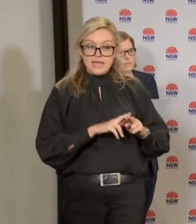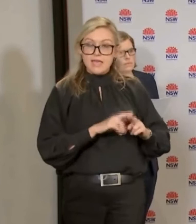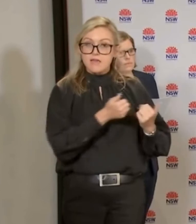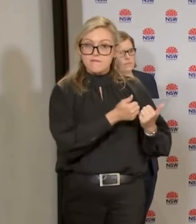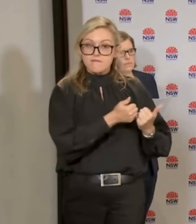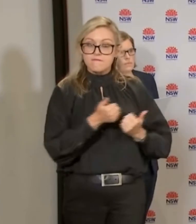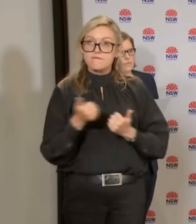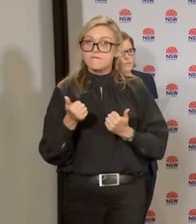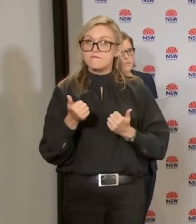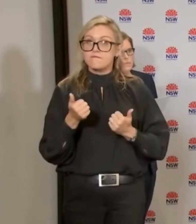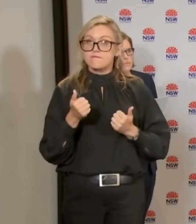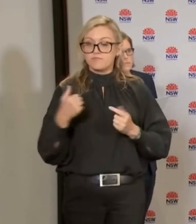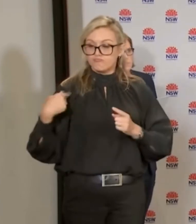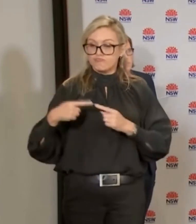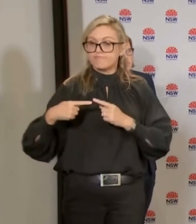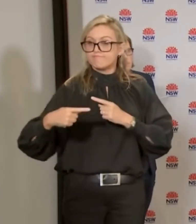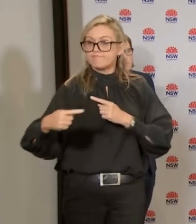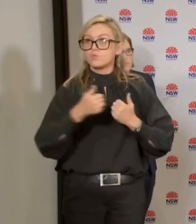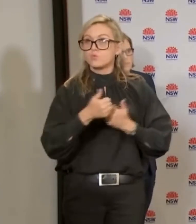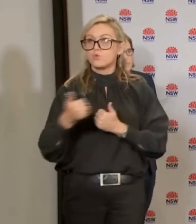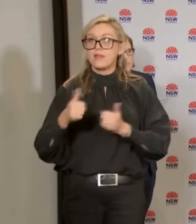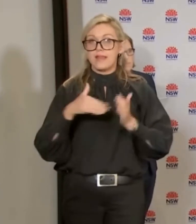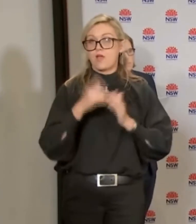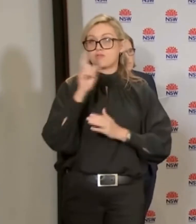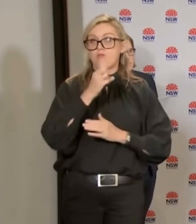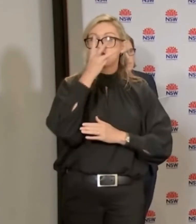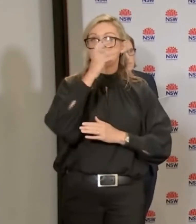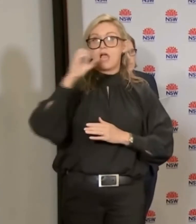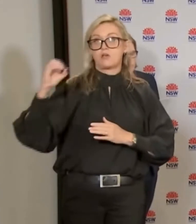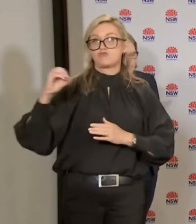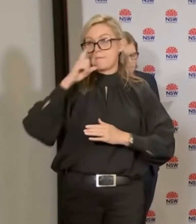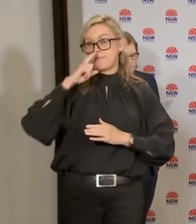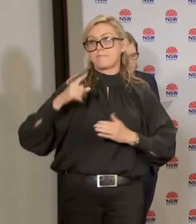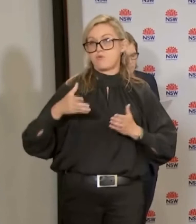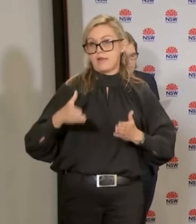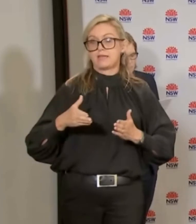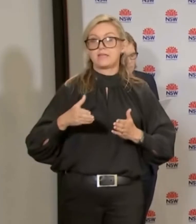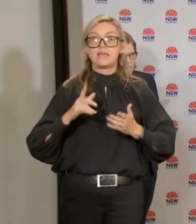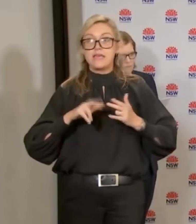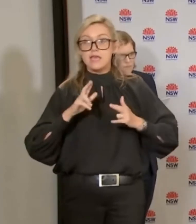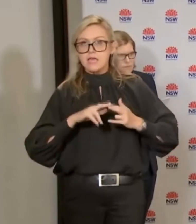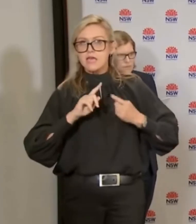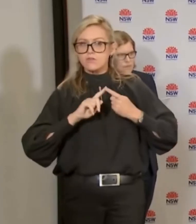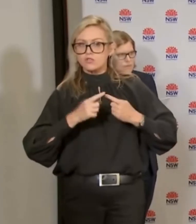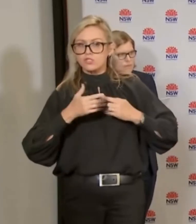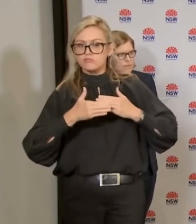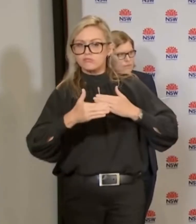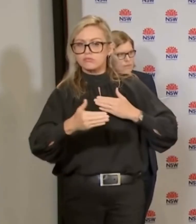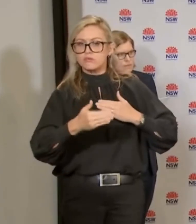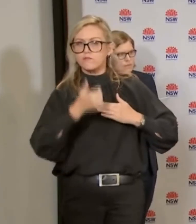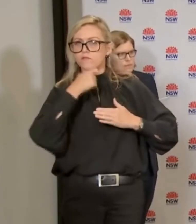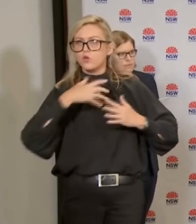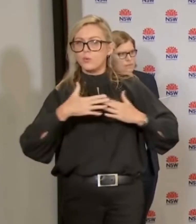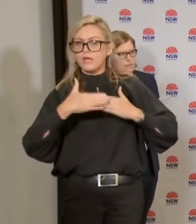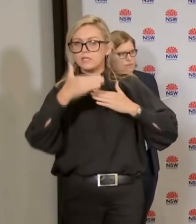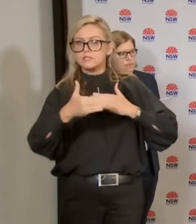Currently there's a 300 cap on weddings, and we're even looking to ease that in 3 weeks or so if things continue the same way. So that's positive news